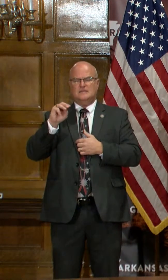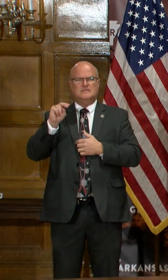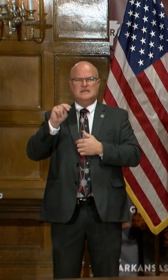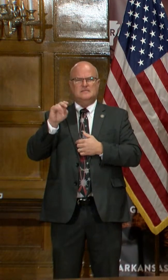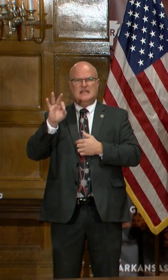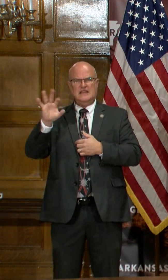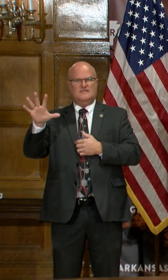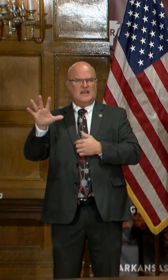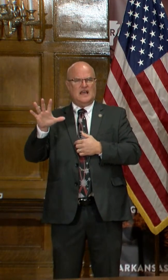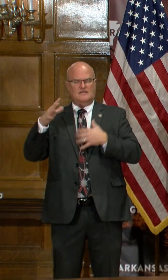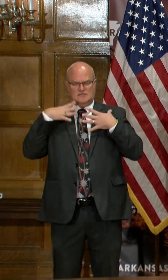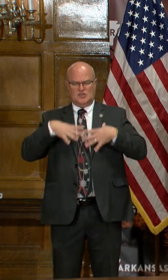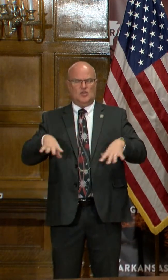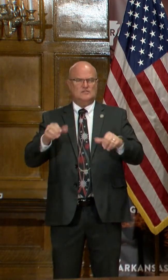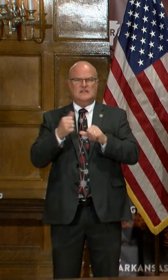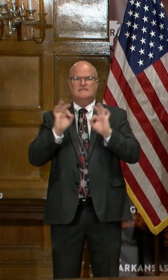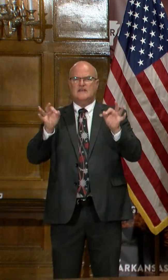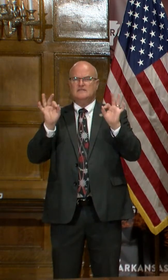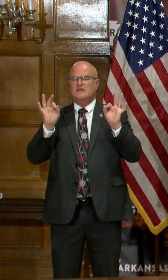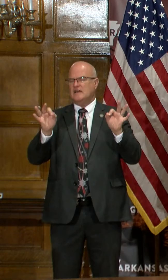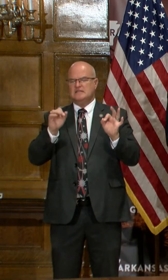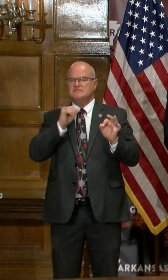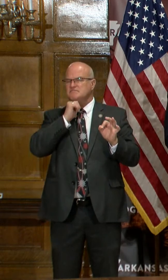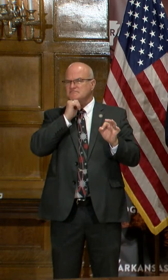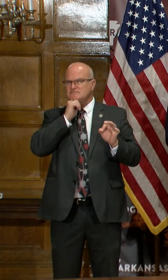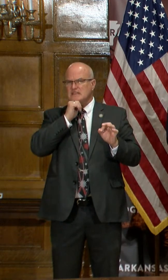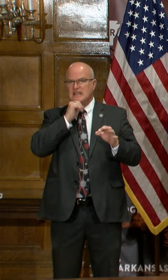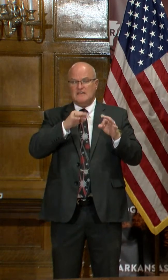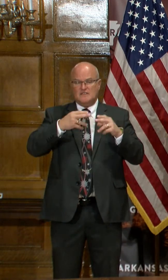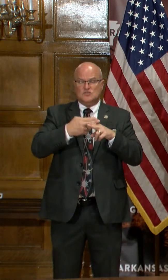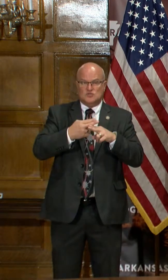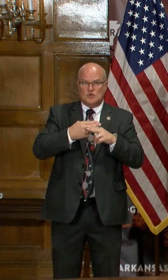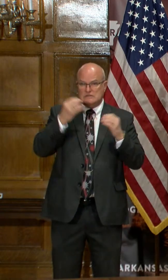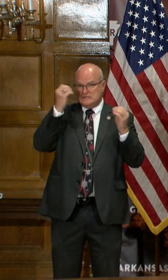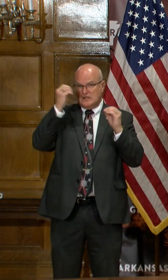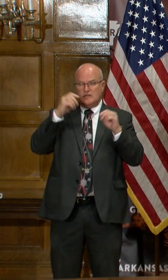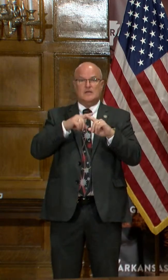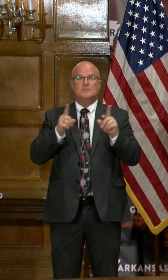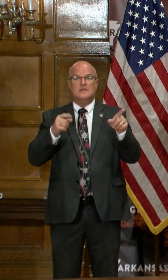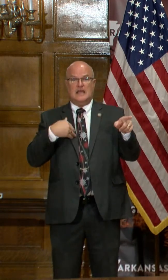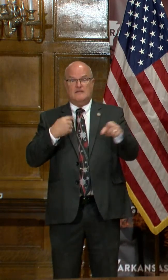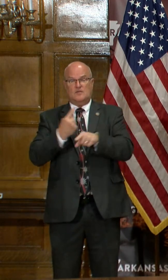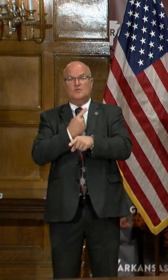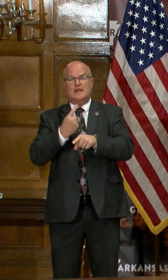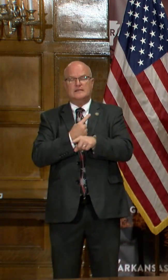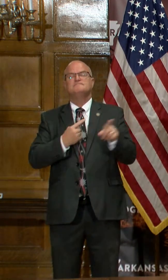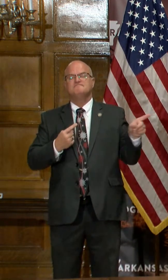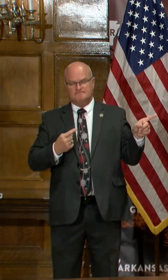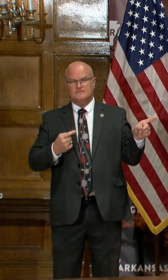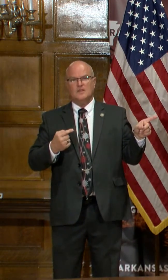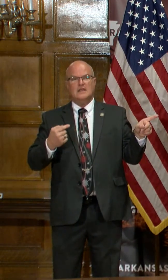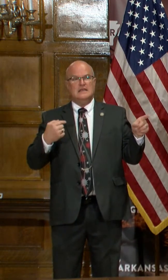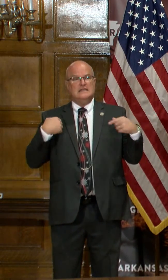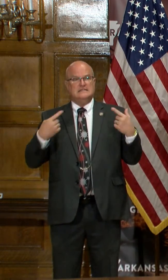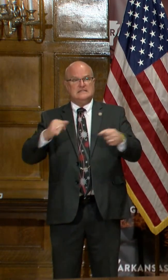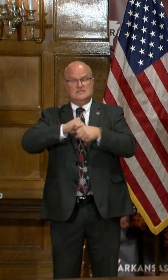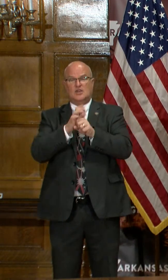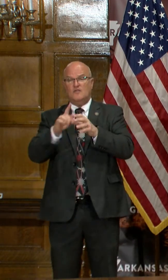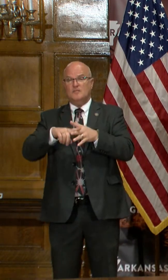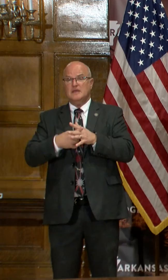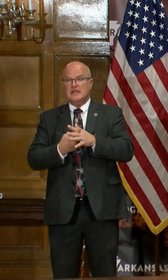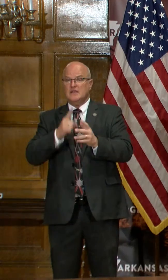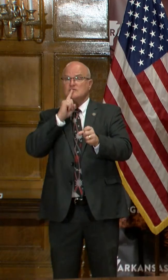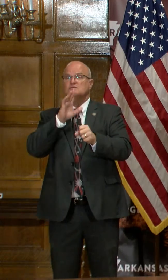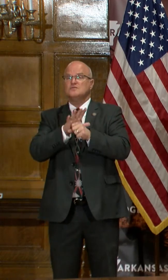that for our EMS personnel. That has not been brought to my awareness, so my understanding is that they do. They have now, since COVID began,